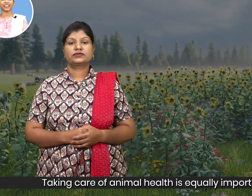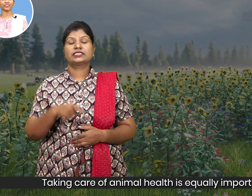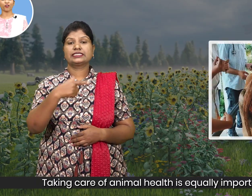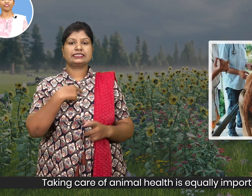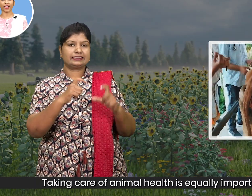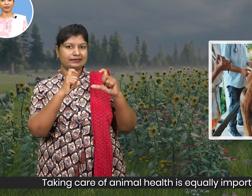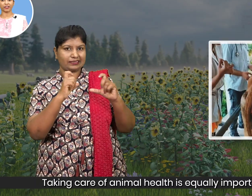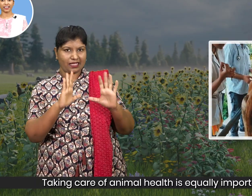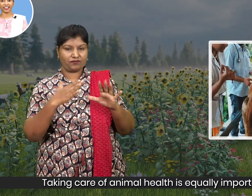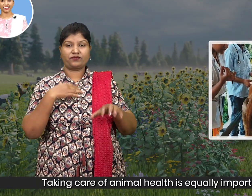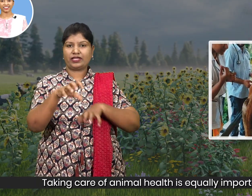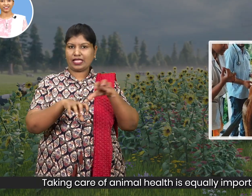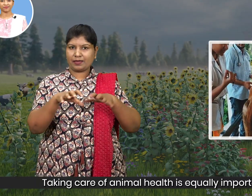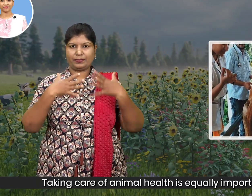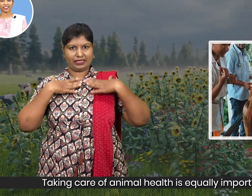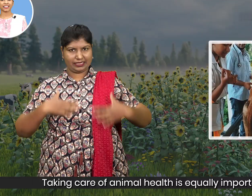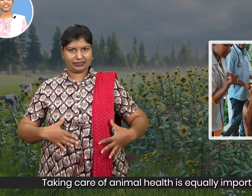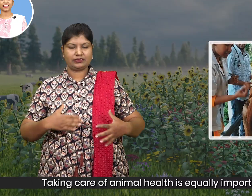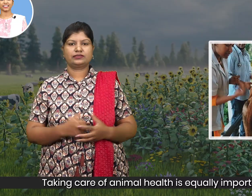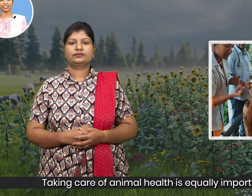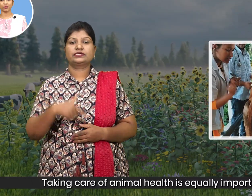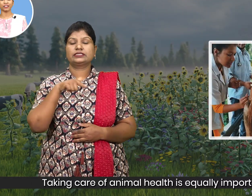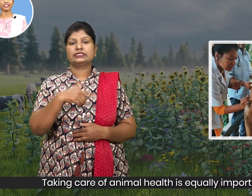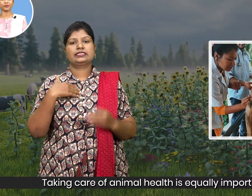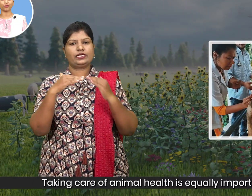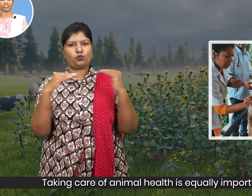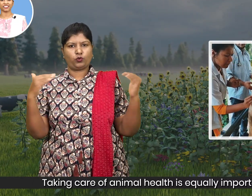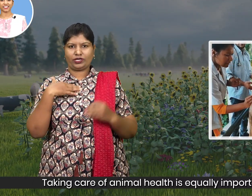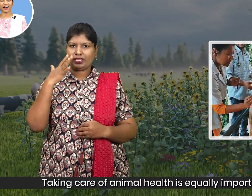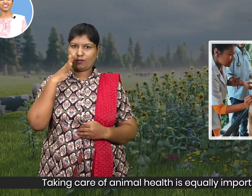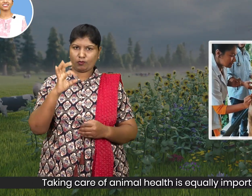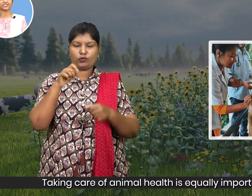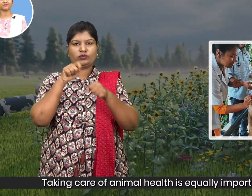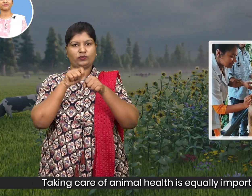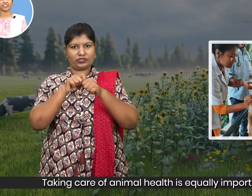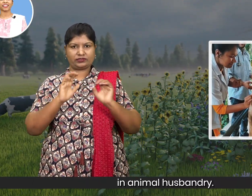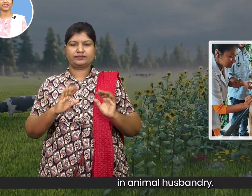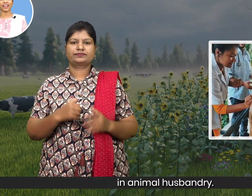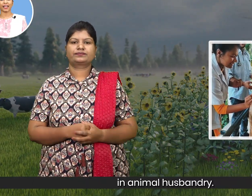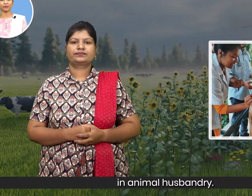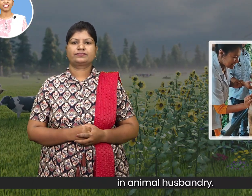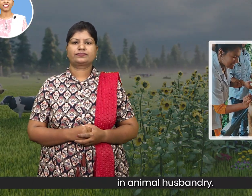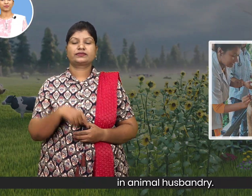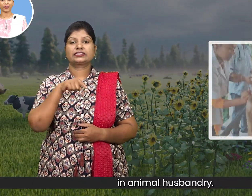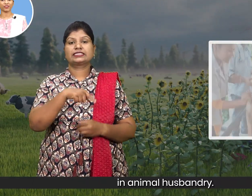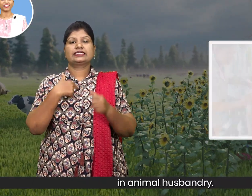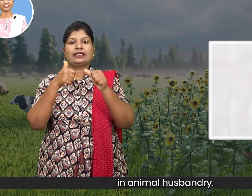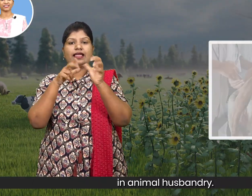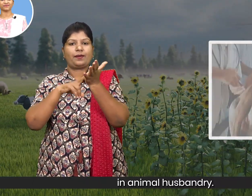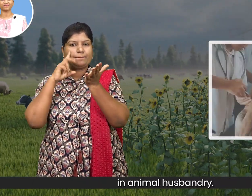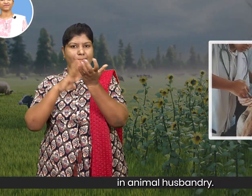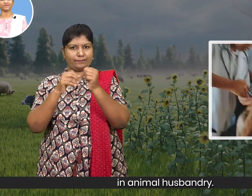Taking care of animal health is an equally important task in animal